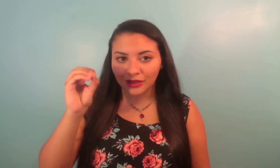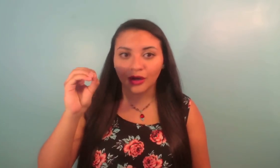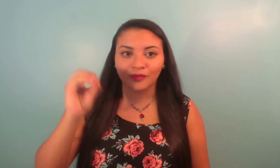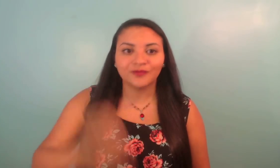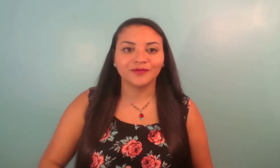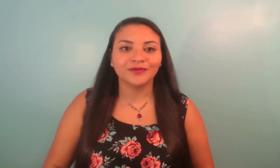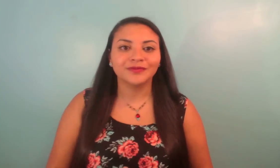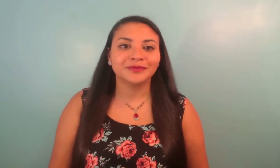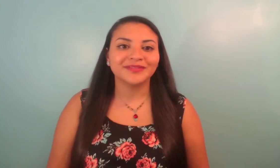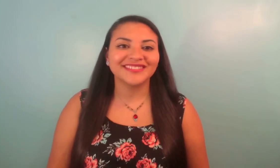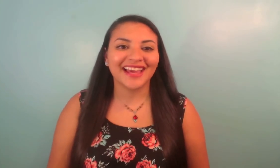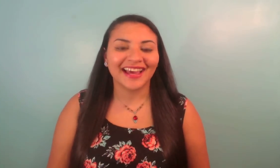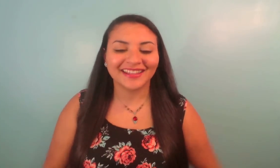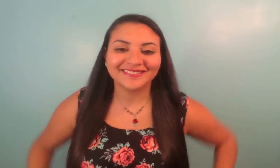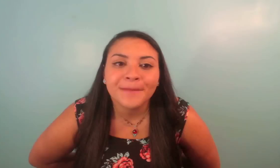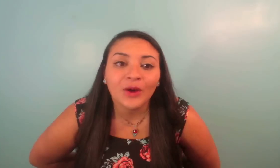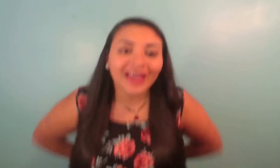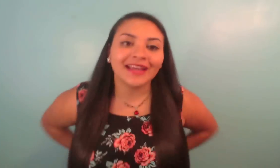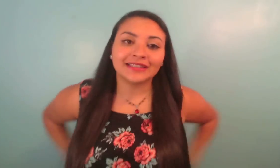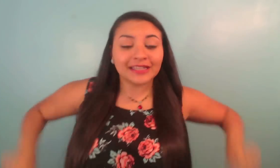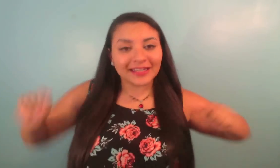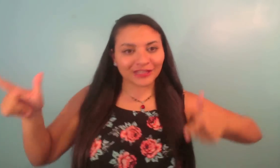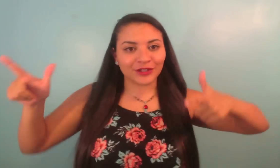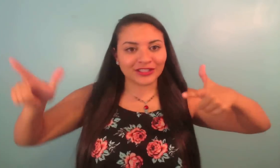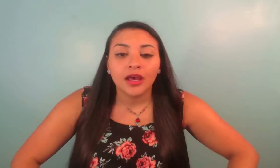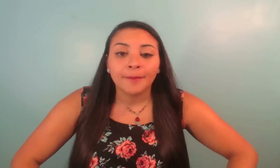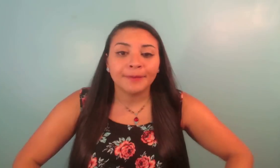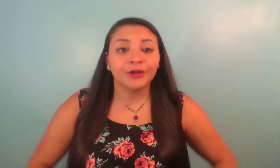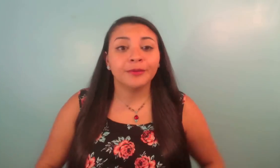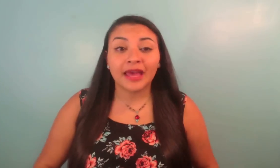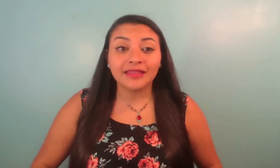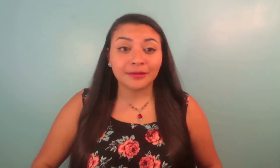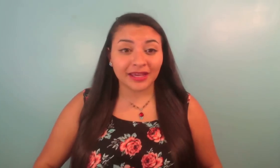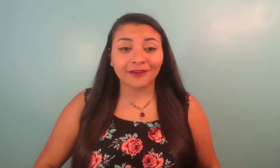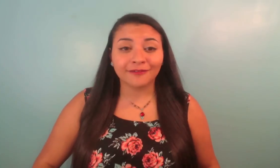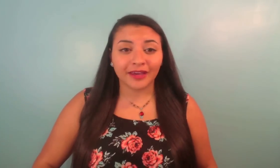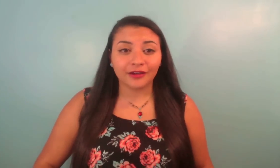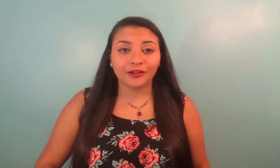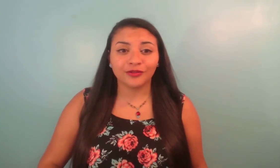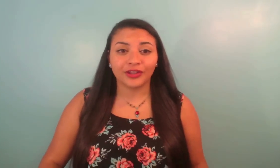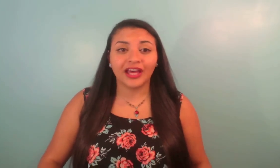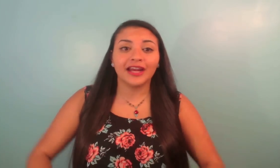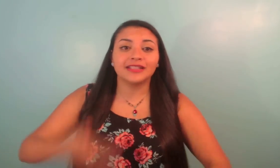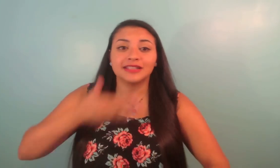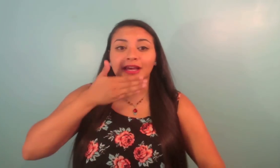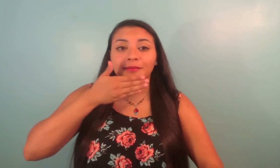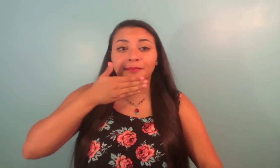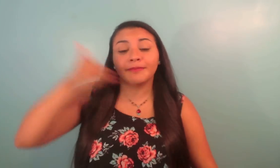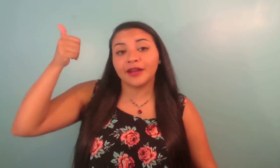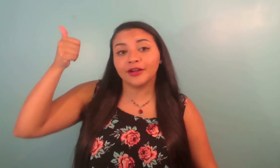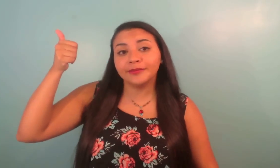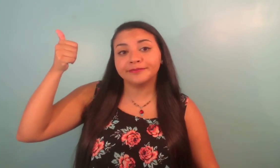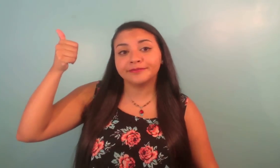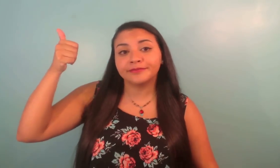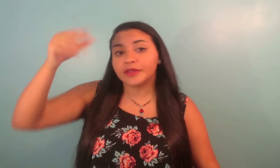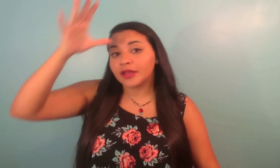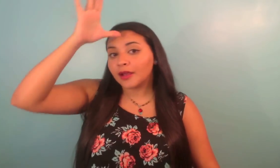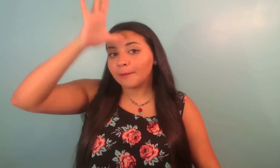O. Yeah. Okay, next verse. Better men than me have failed. For that, I sign better.